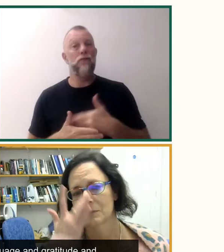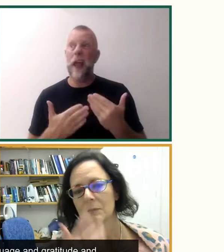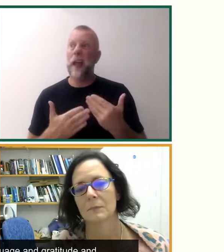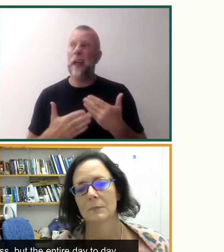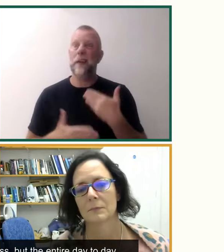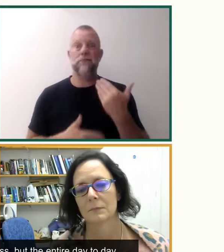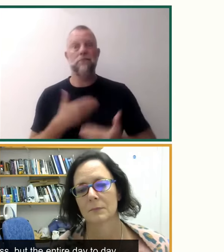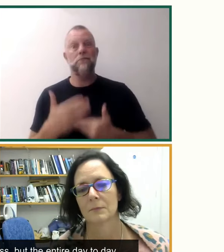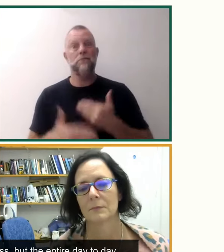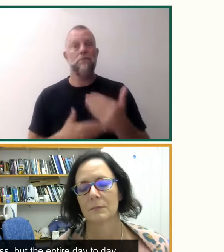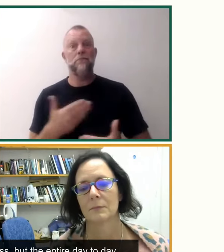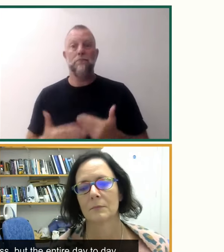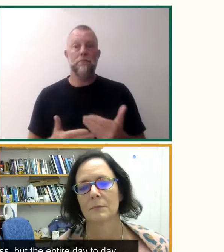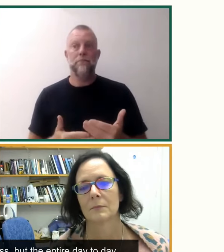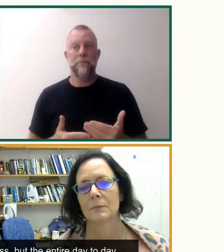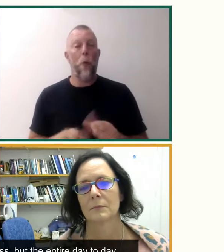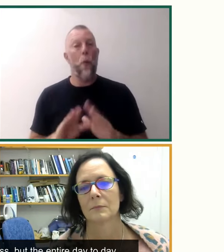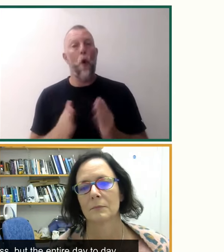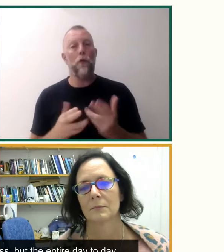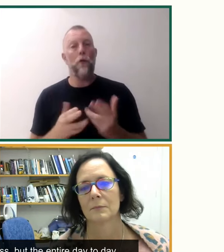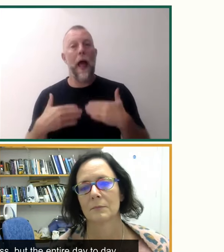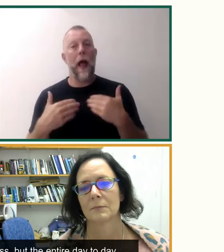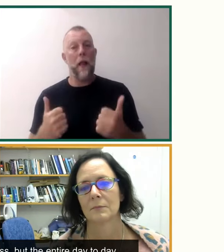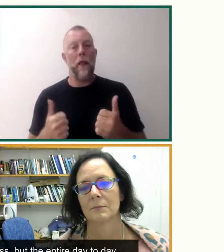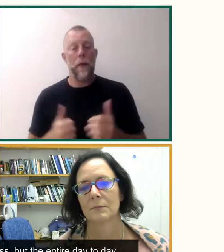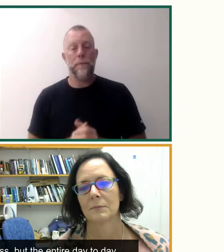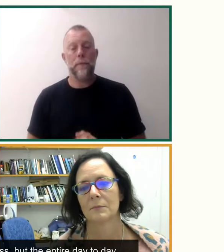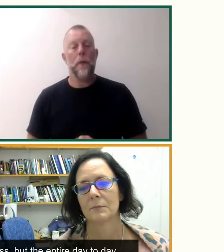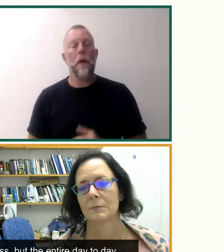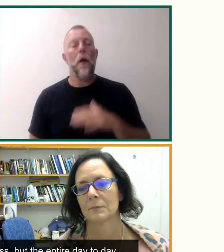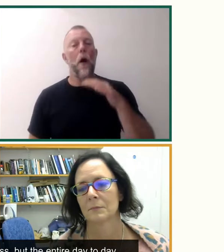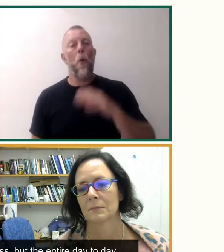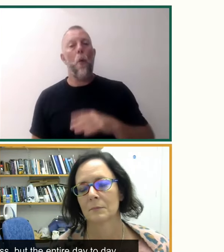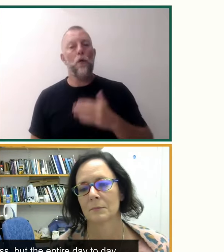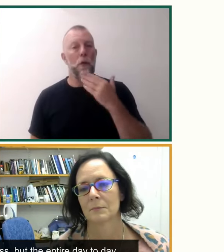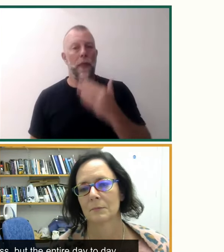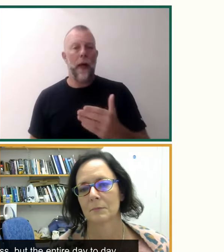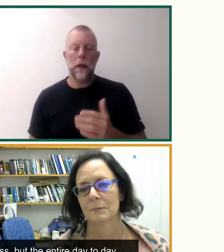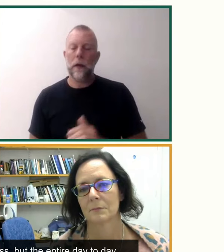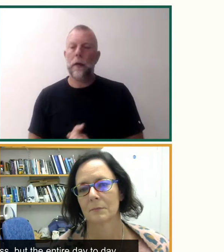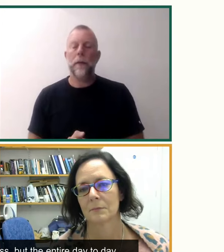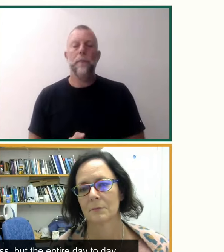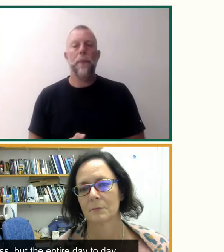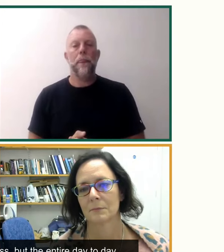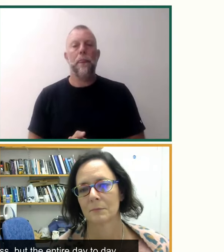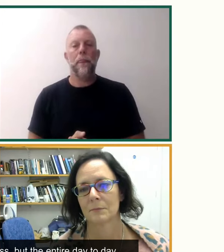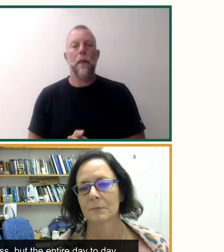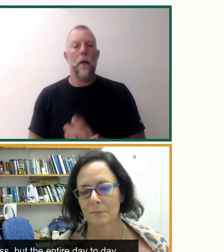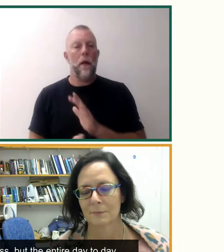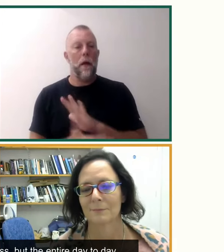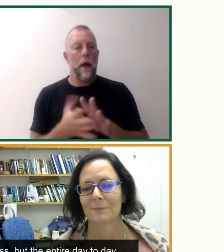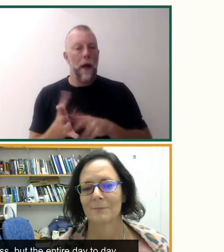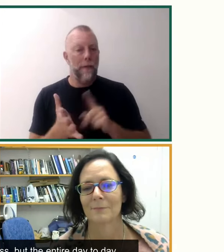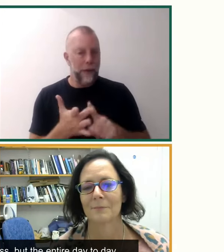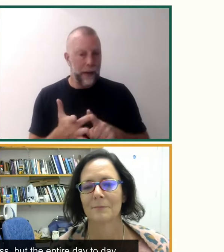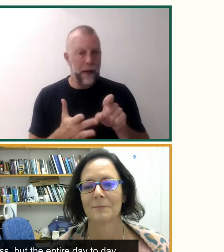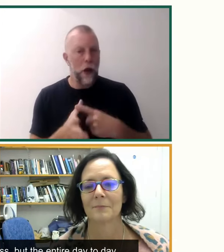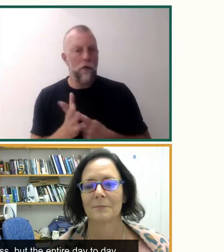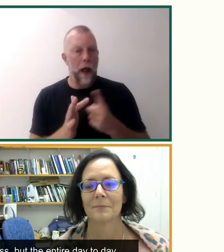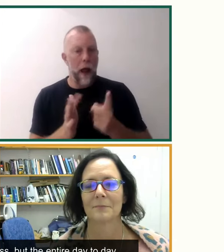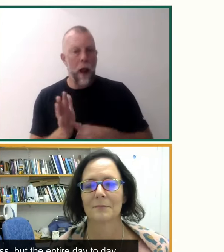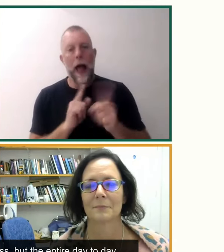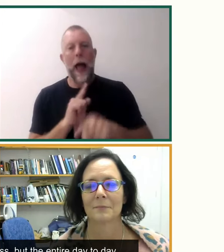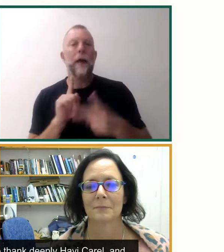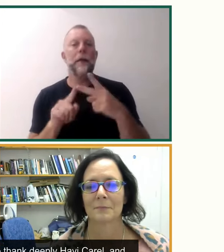health. I'd like to thank deeply Havi Carel and Gavin Francis